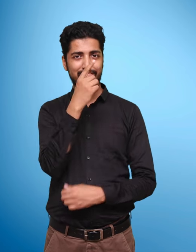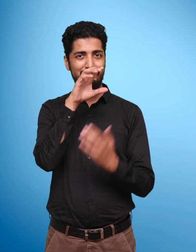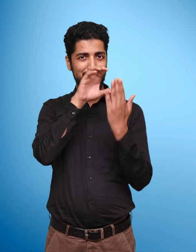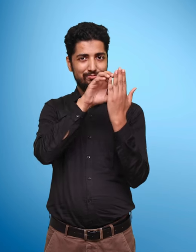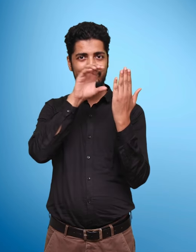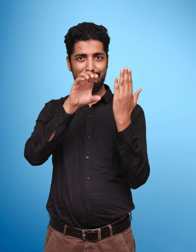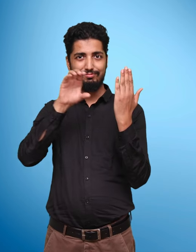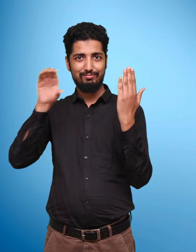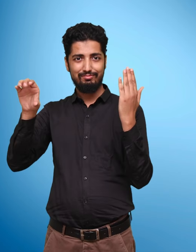Bag.